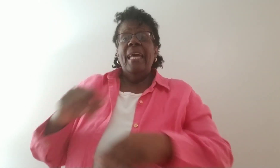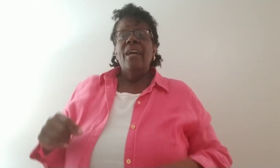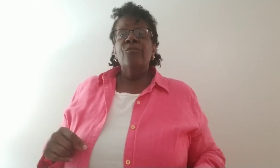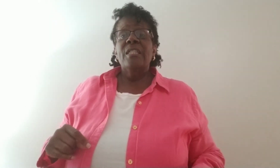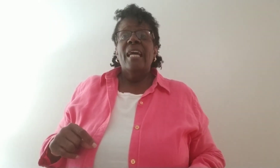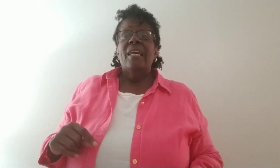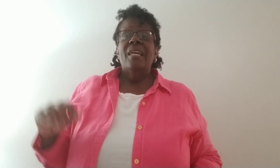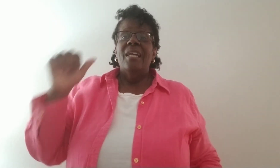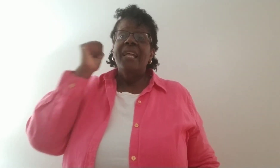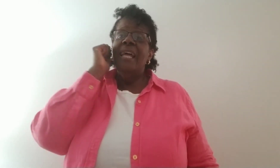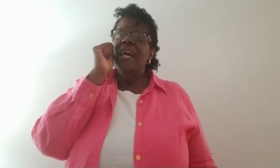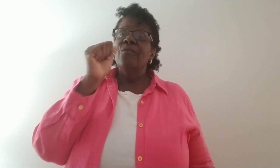Every day. Every day.